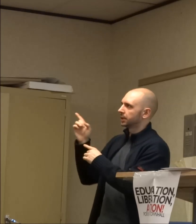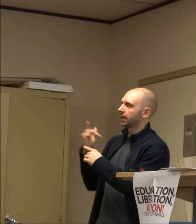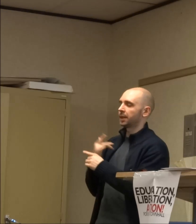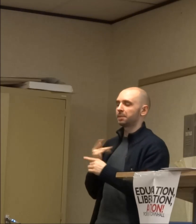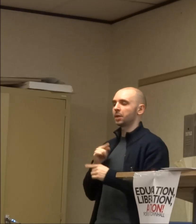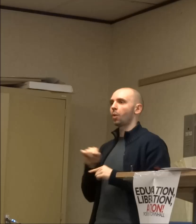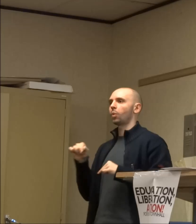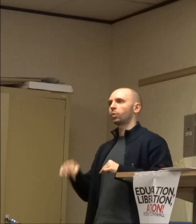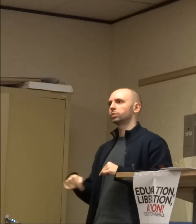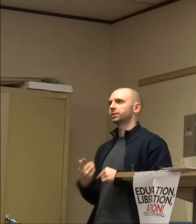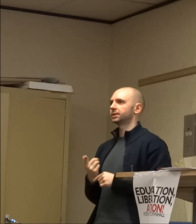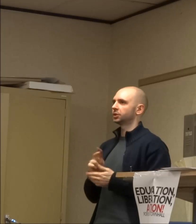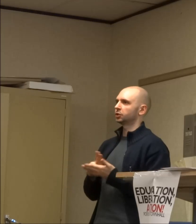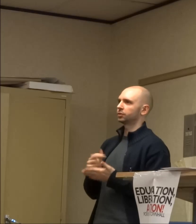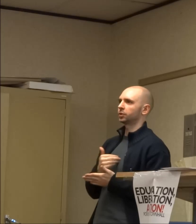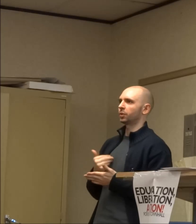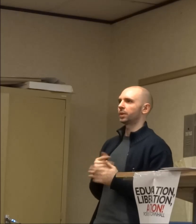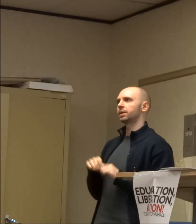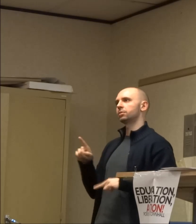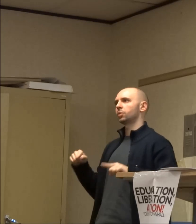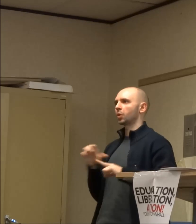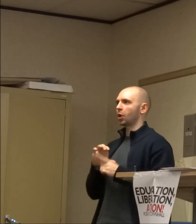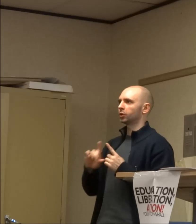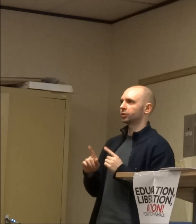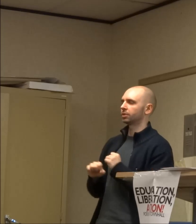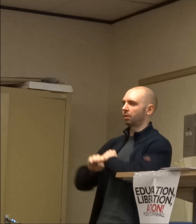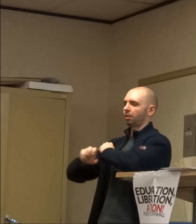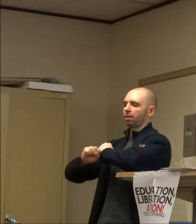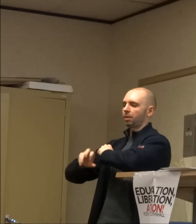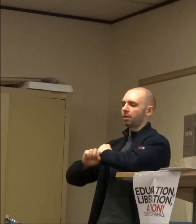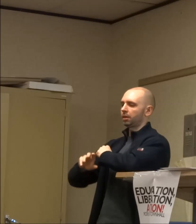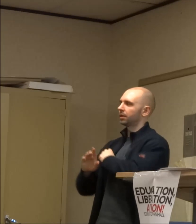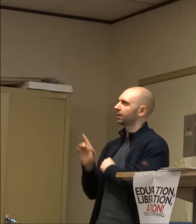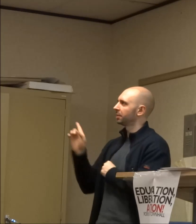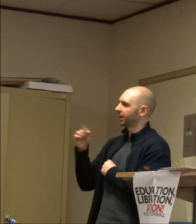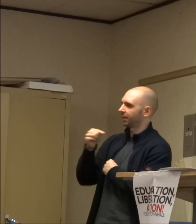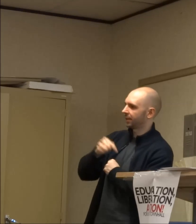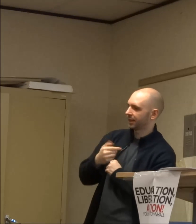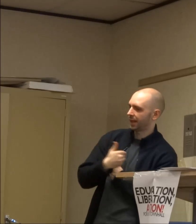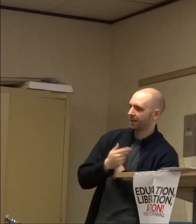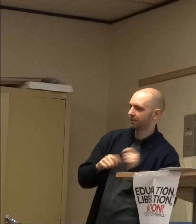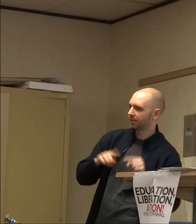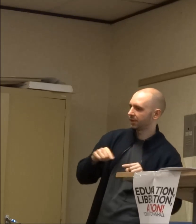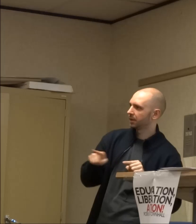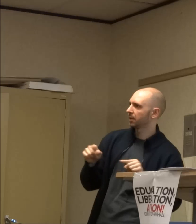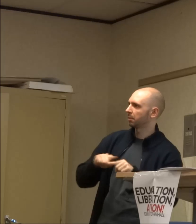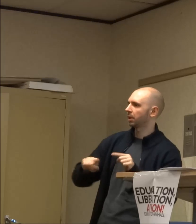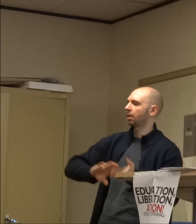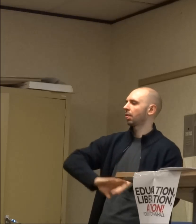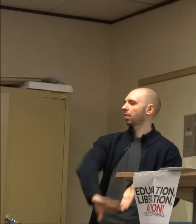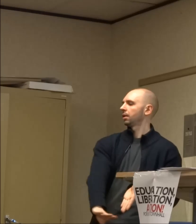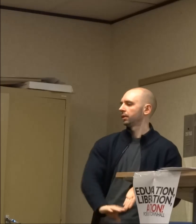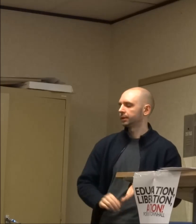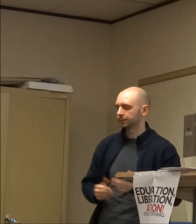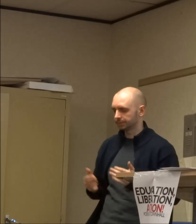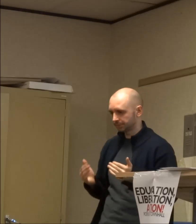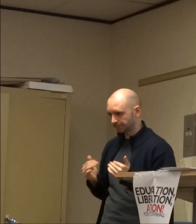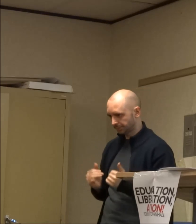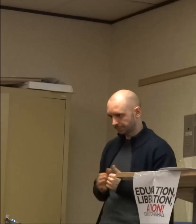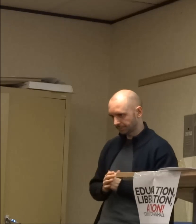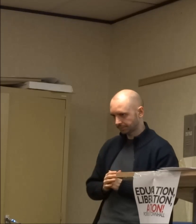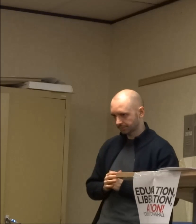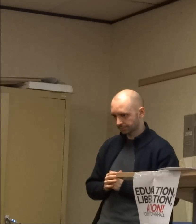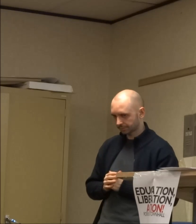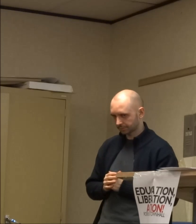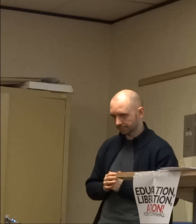campus. The Boundless campaign explicitly states that the university's commitment to accessibility and excellence